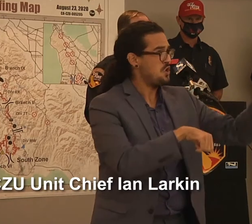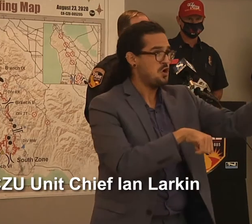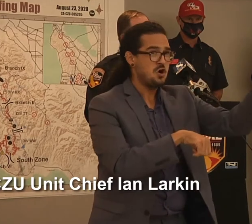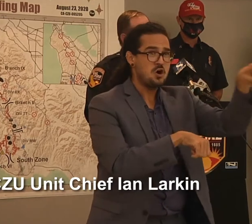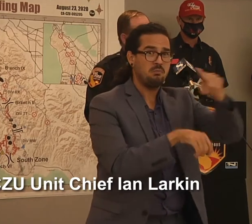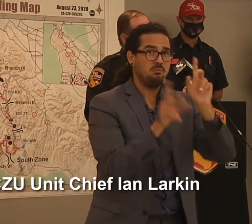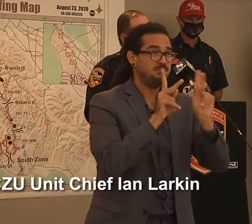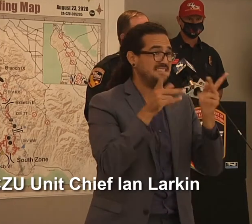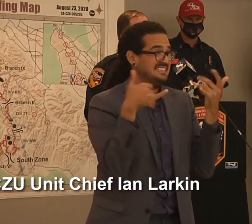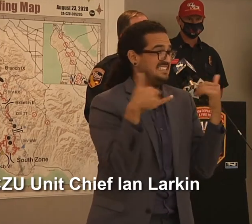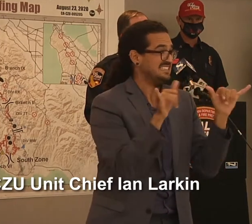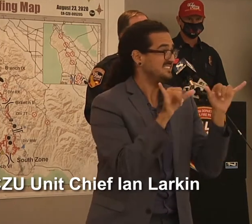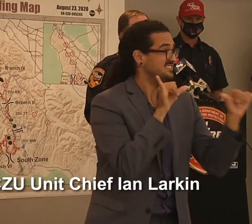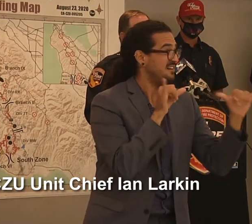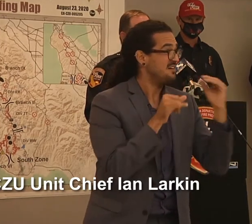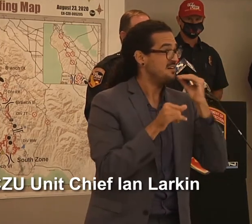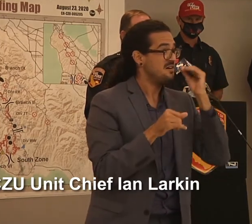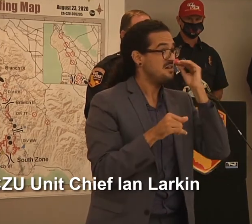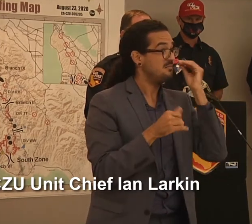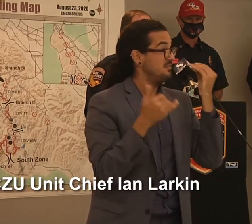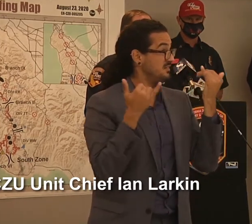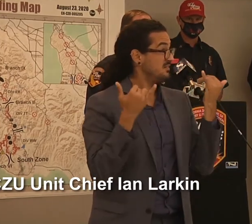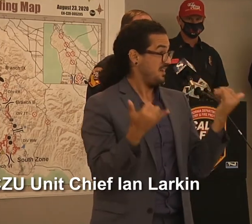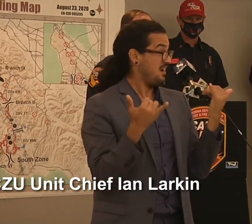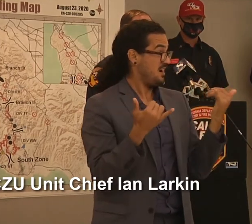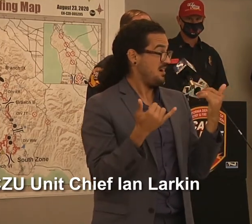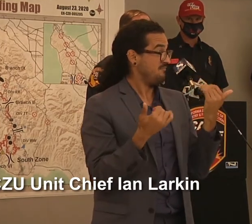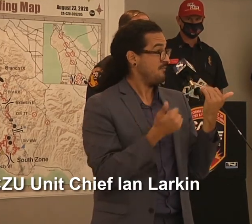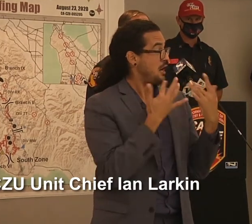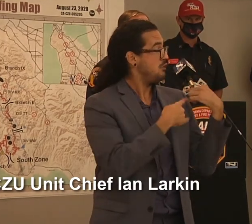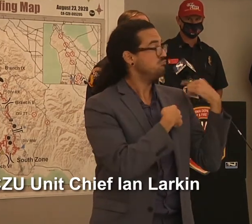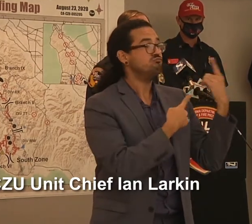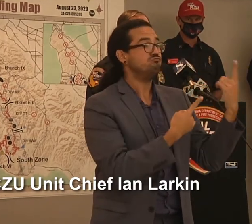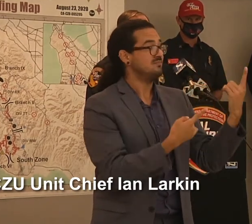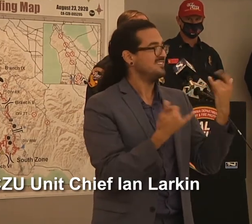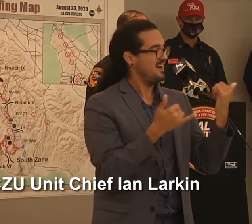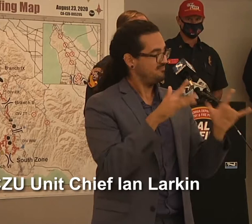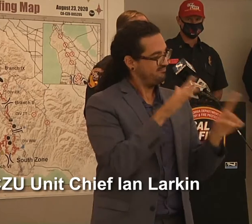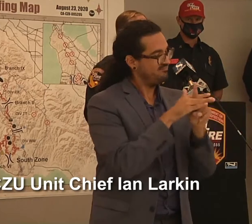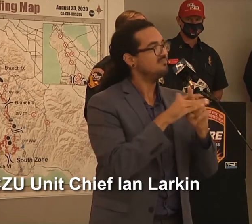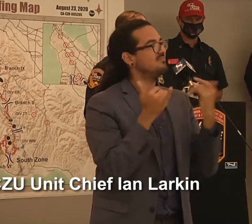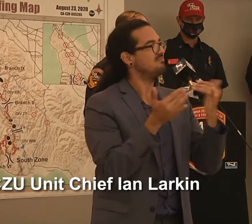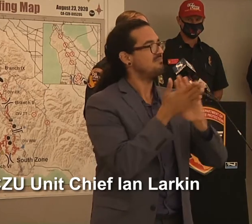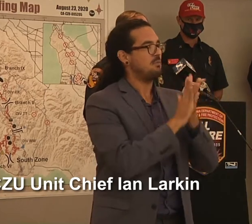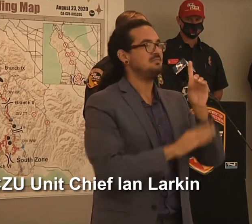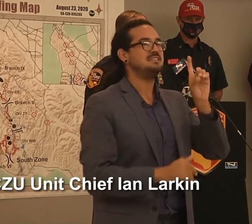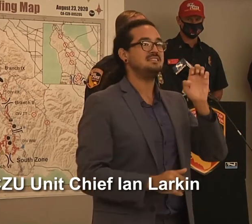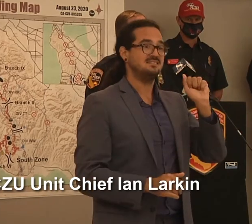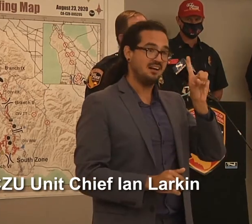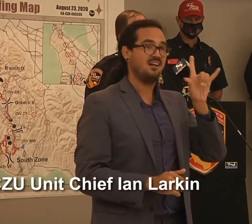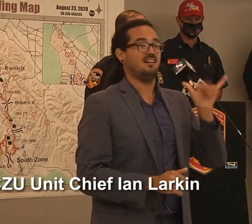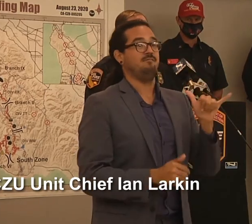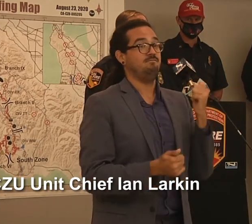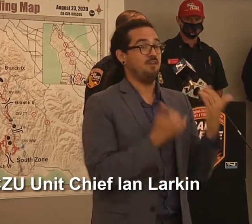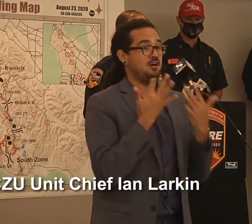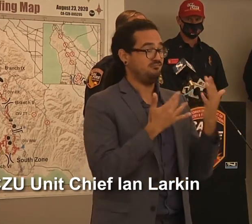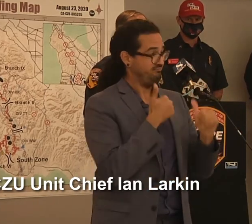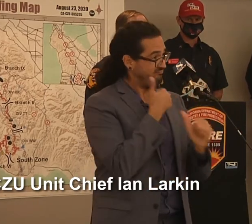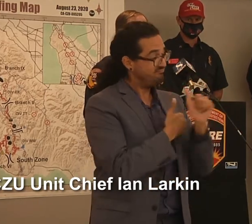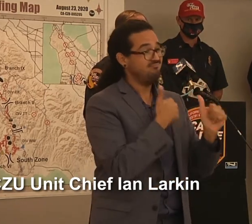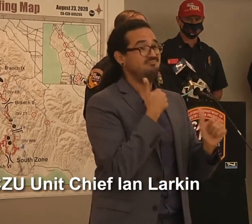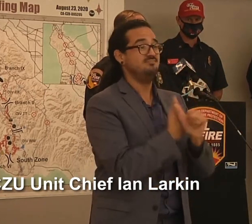deadly. And I just want to reiterate to those that are still out in the communities that we have a weather pattern coming in that's